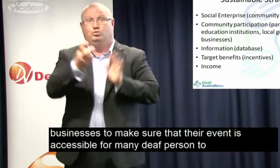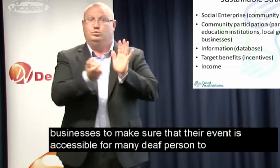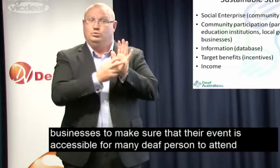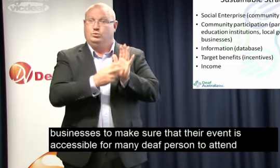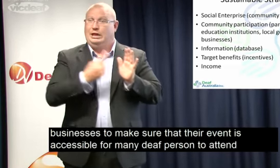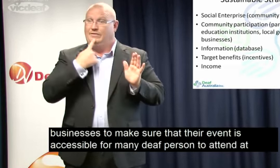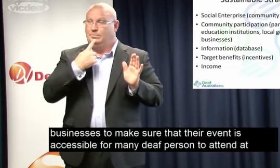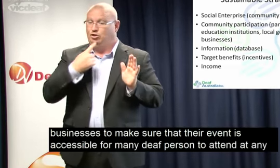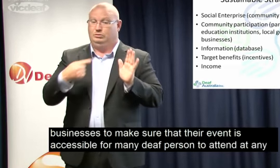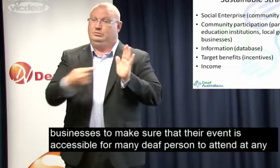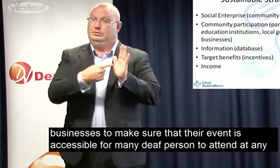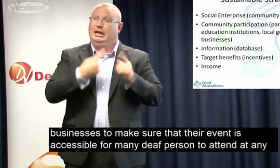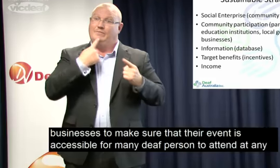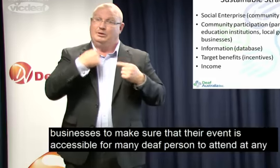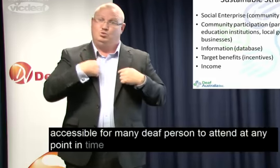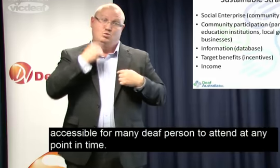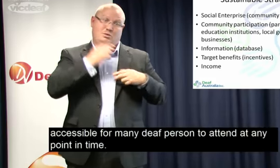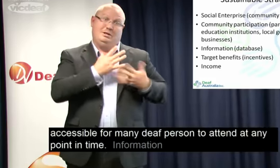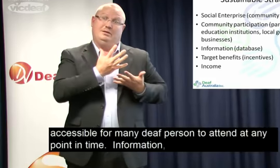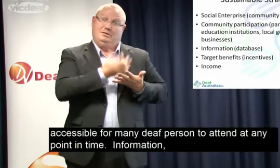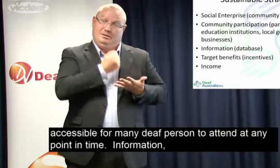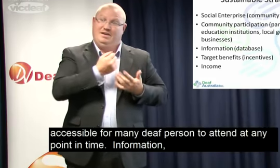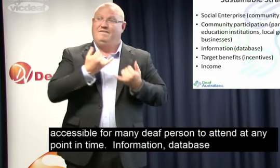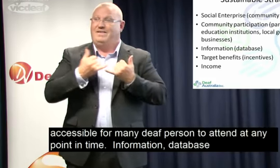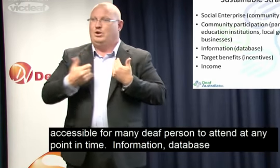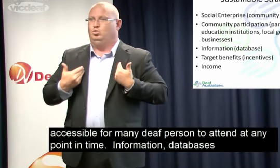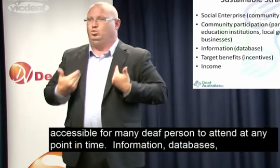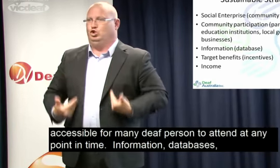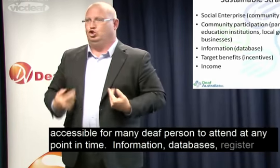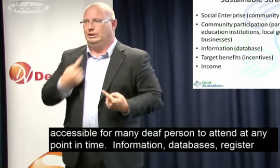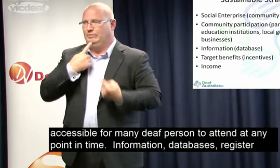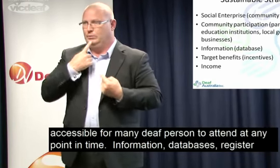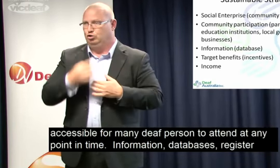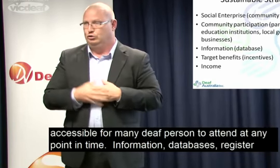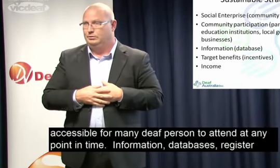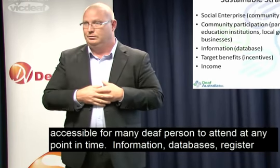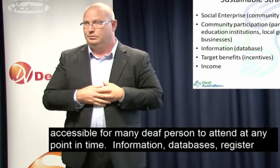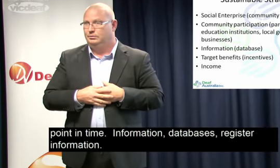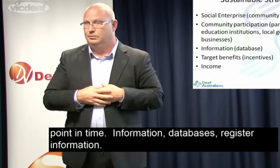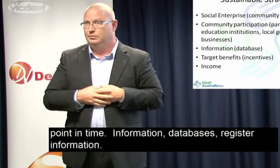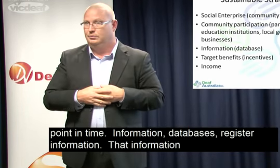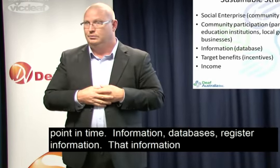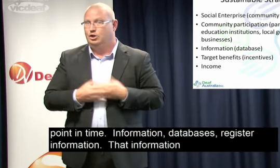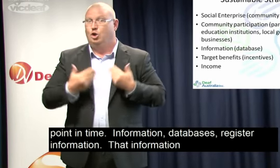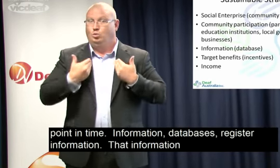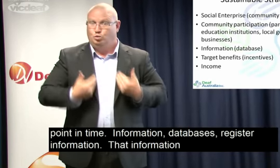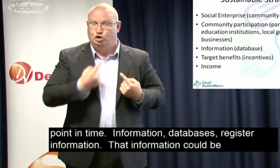Information to databases, so when you register information, that information we collate will certainly help us as